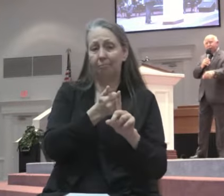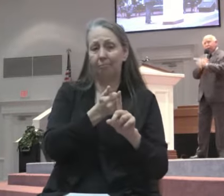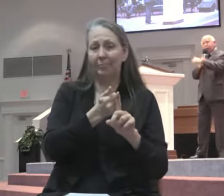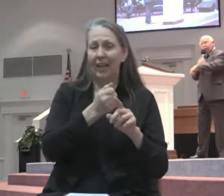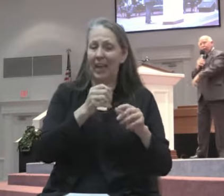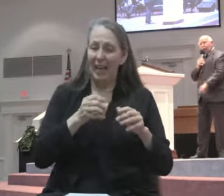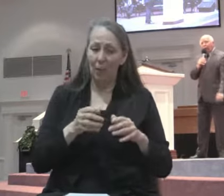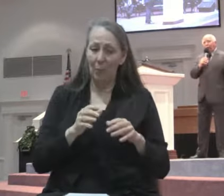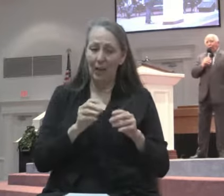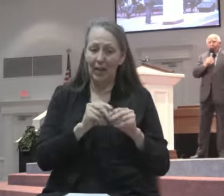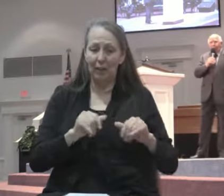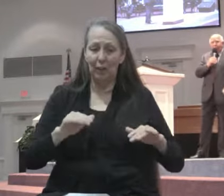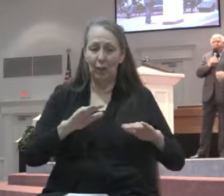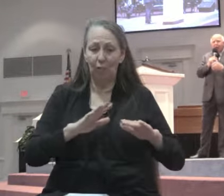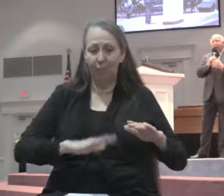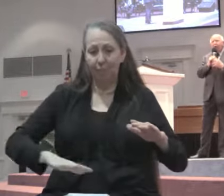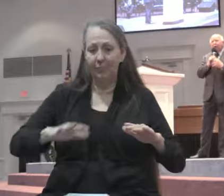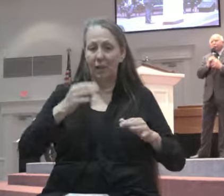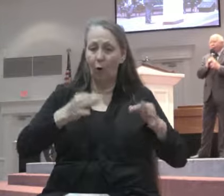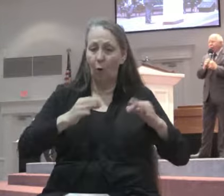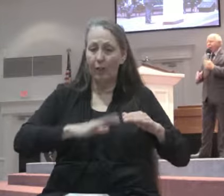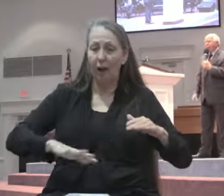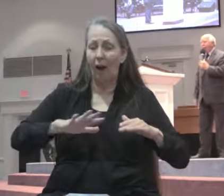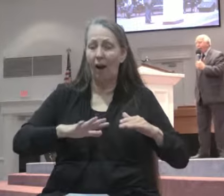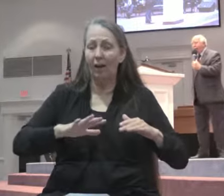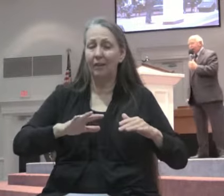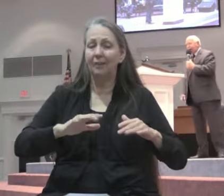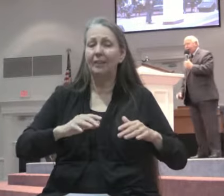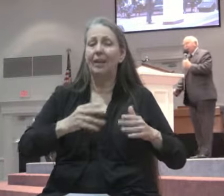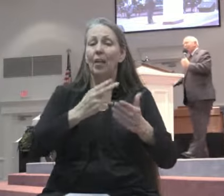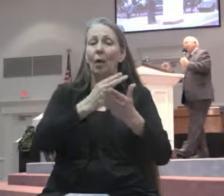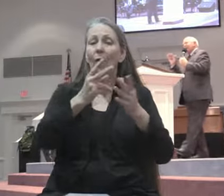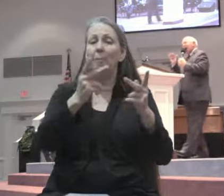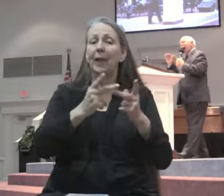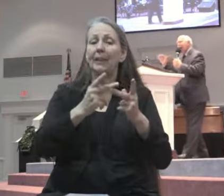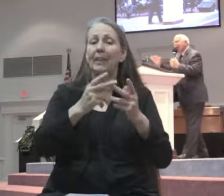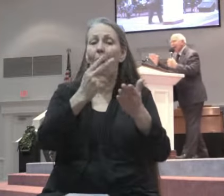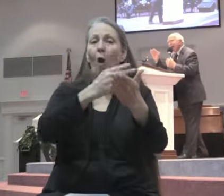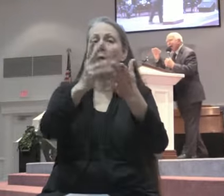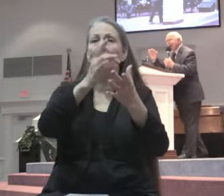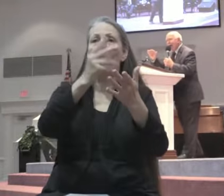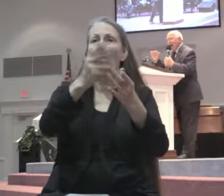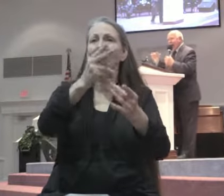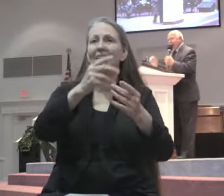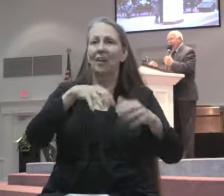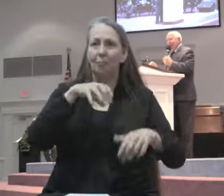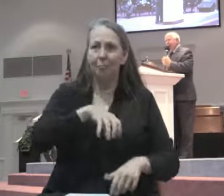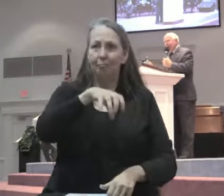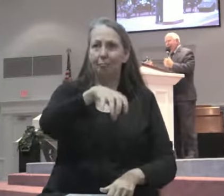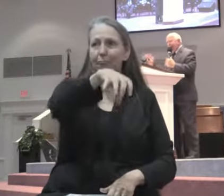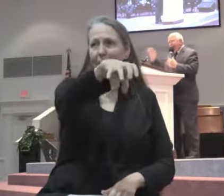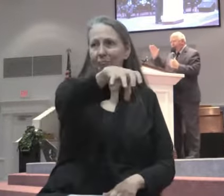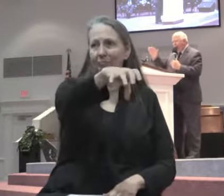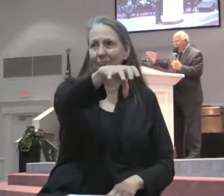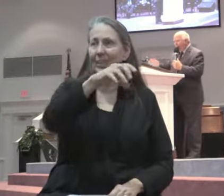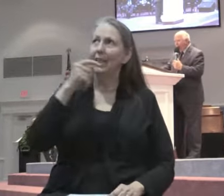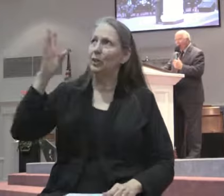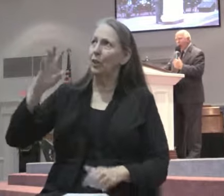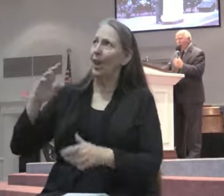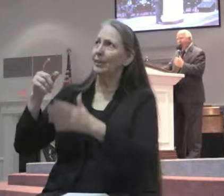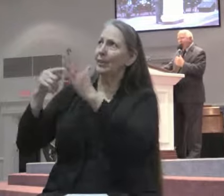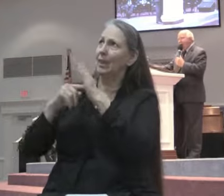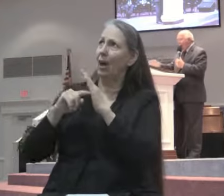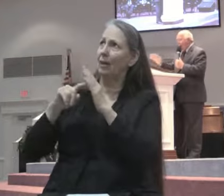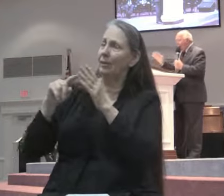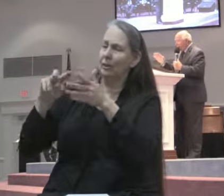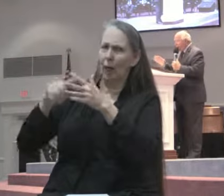courtyard, sanctuary, holy of holies. That was third level relationship. But God dealt with me, and it began to